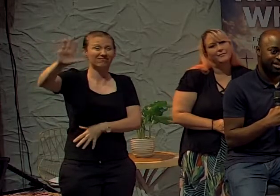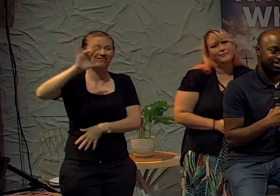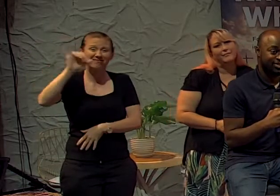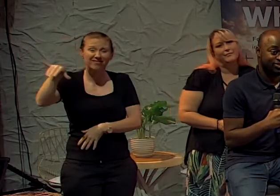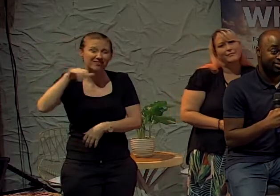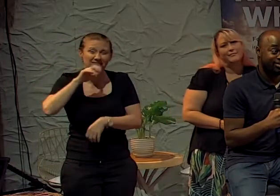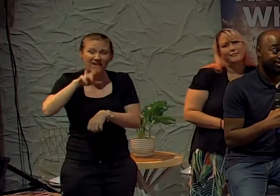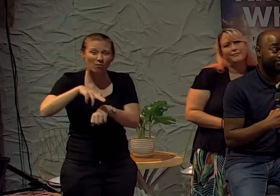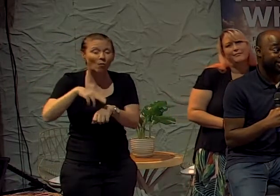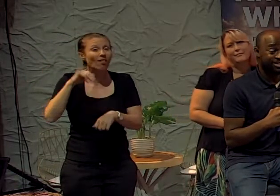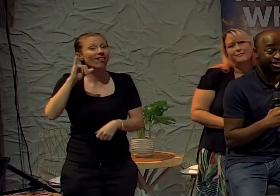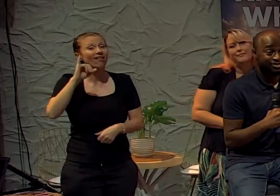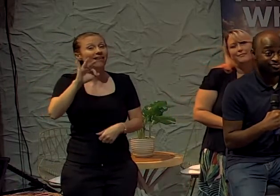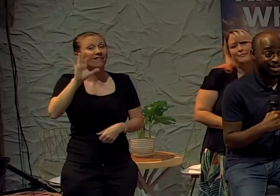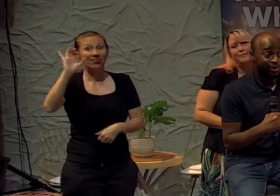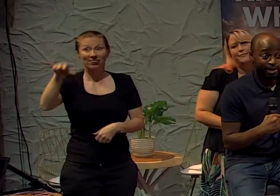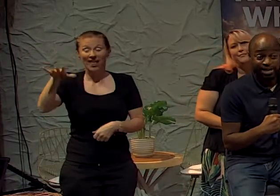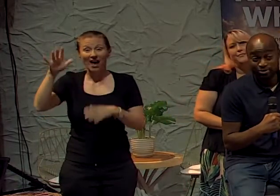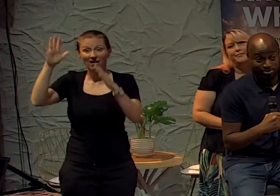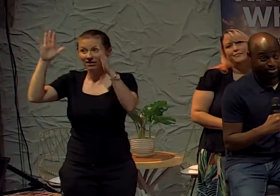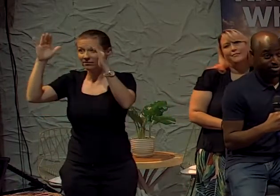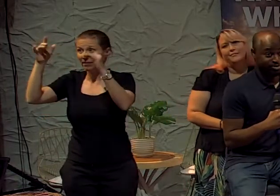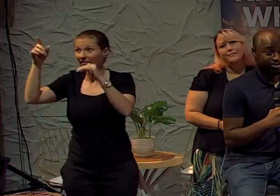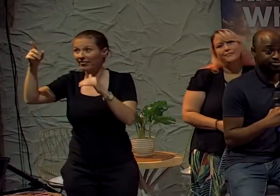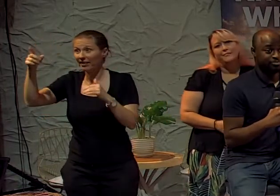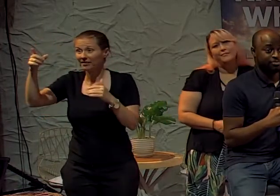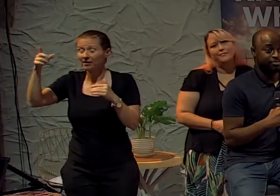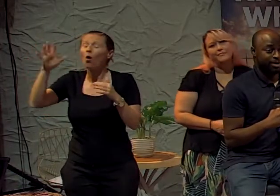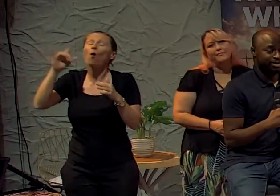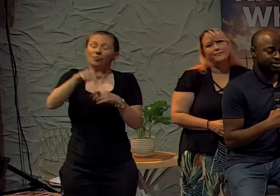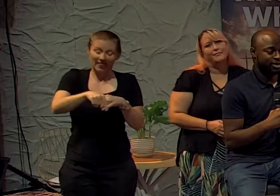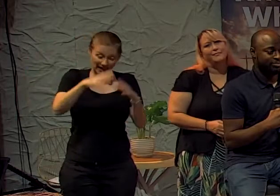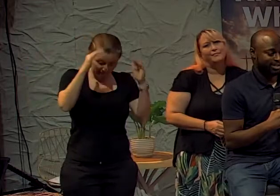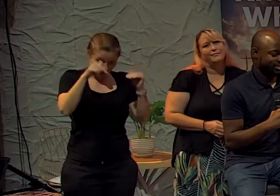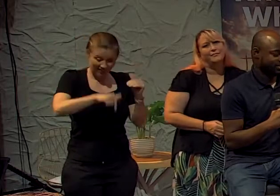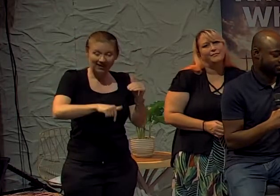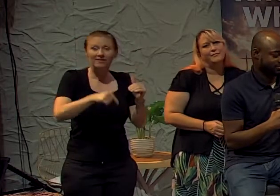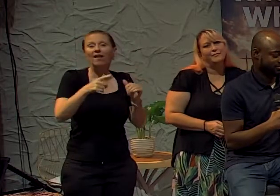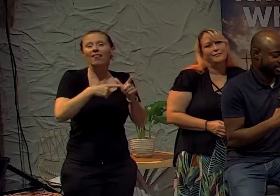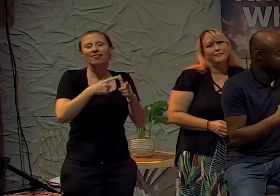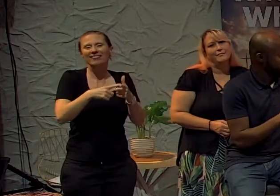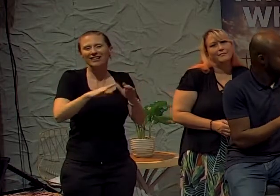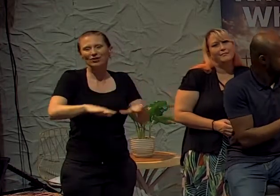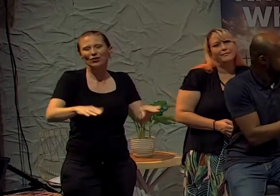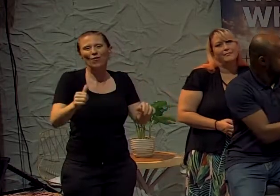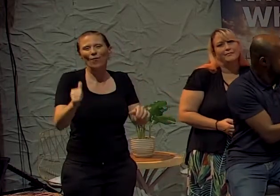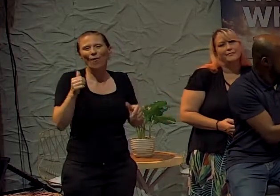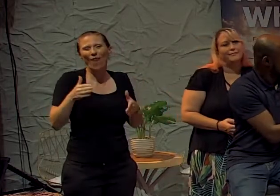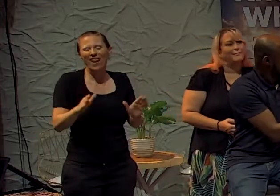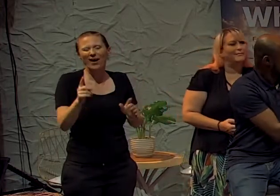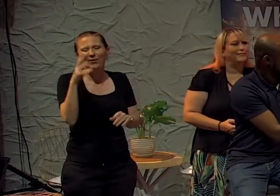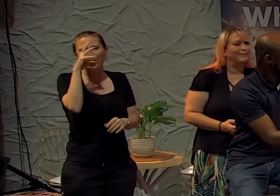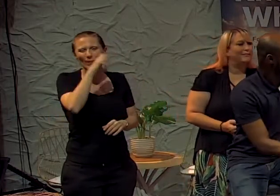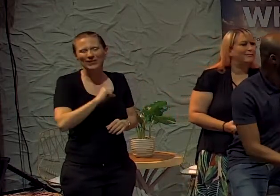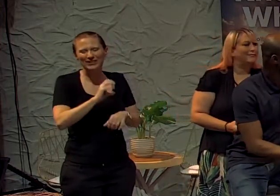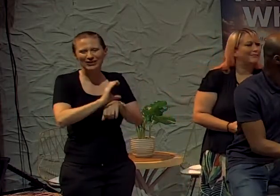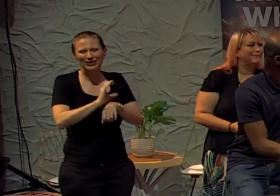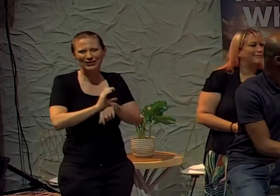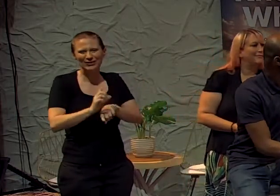their expectation, then they don't let you miss church. So that's my thought.